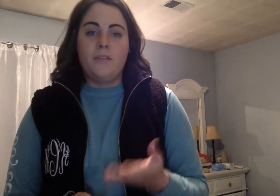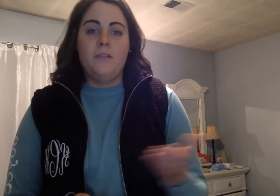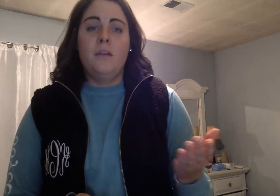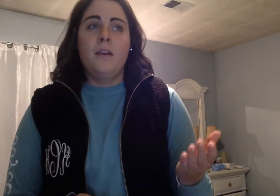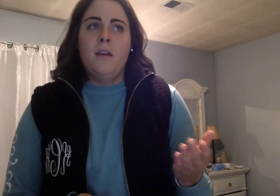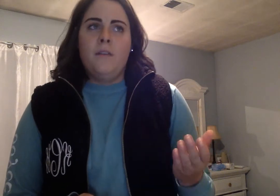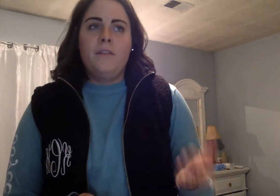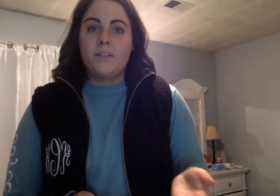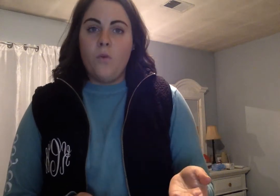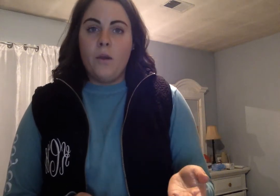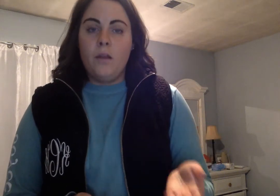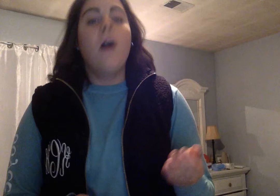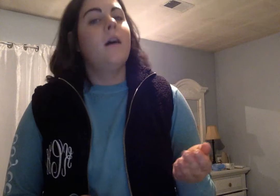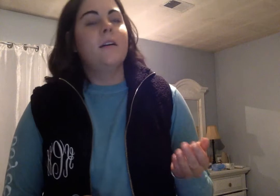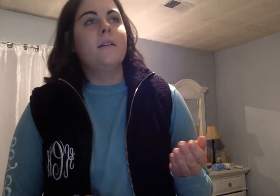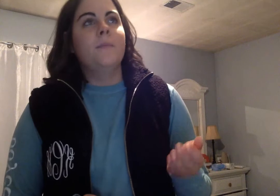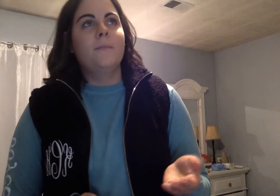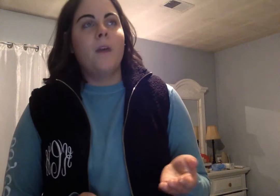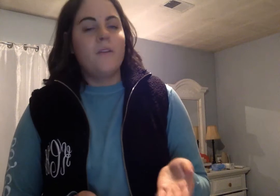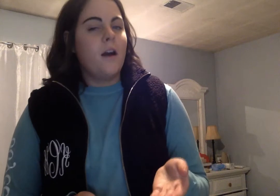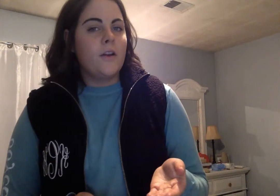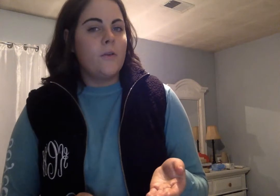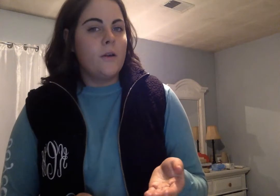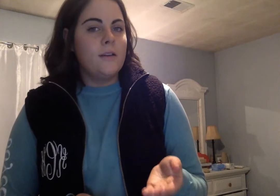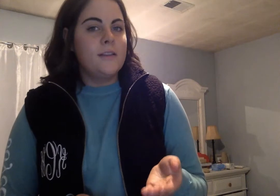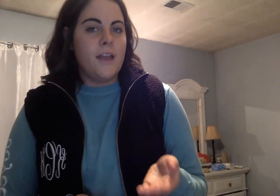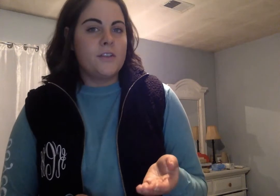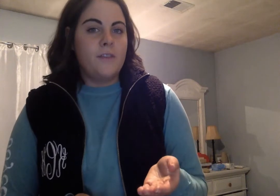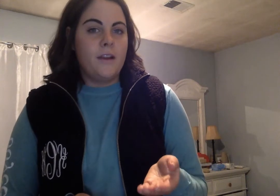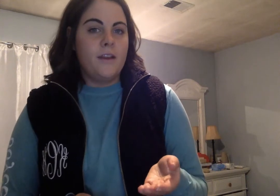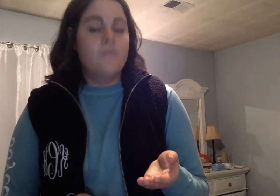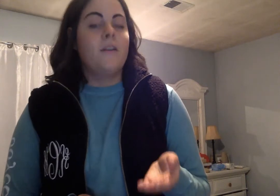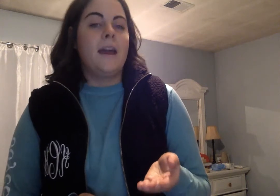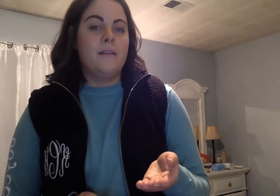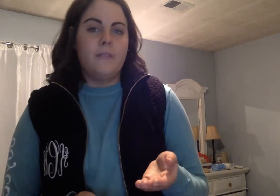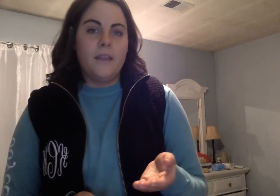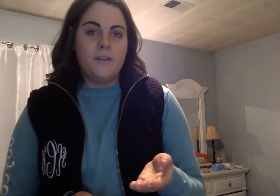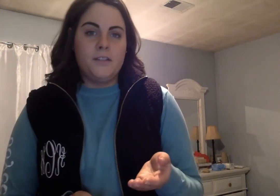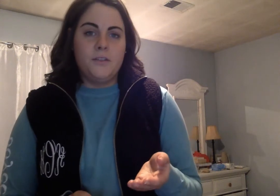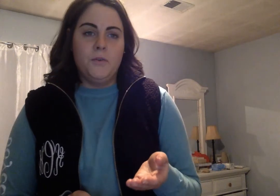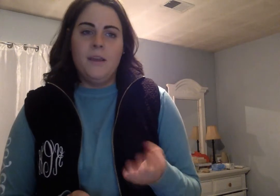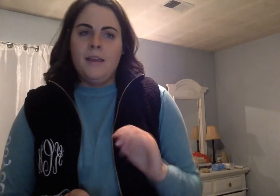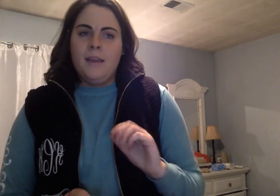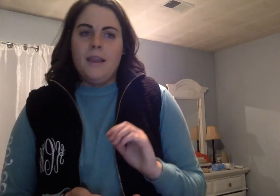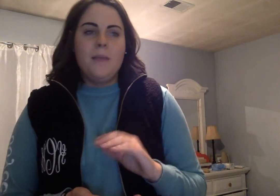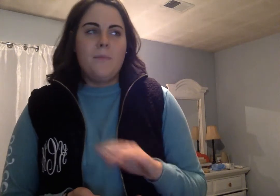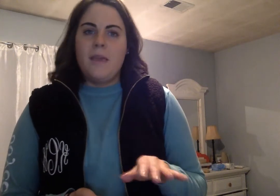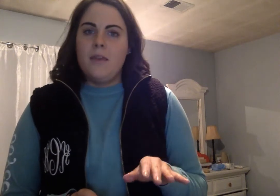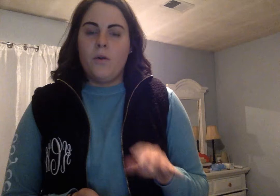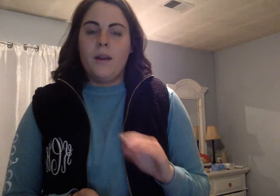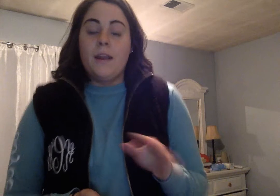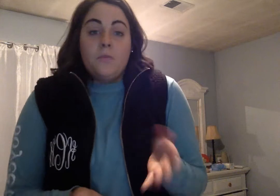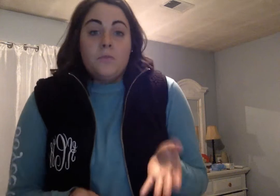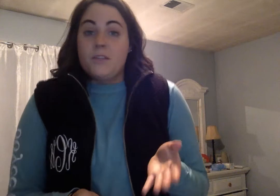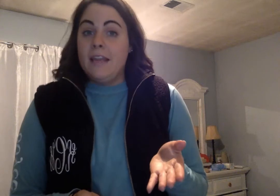than vegetable oil. Avocado oil is actually very good for adding flavor to any meat or